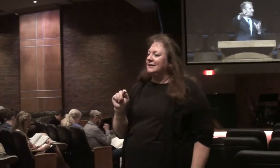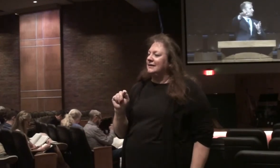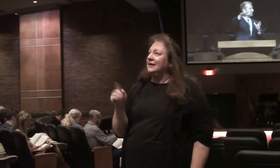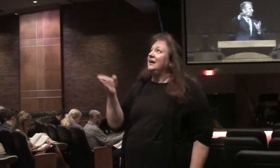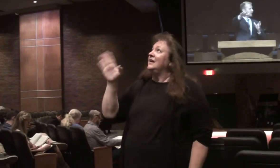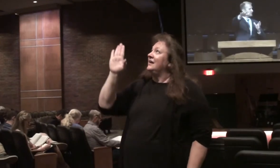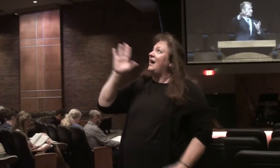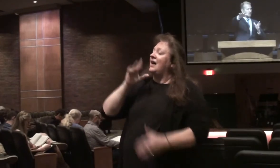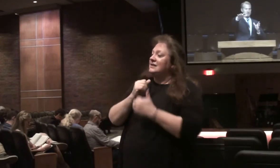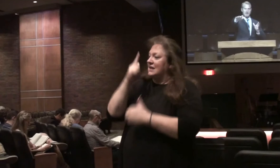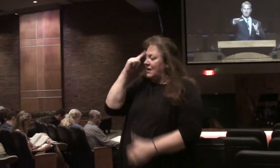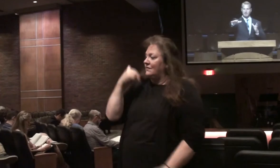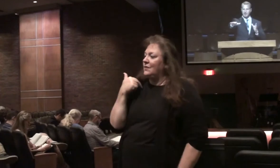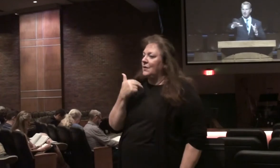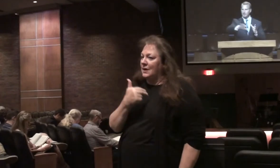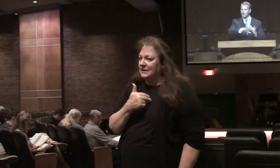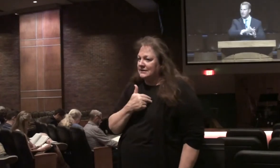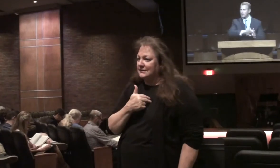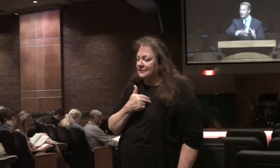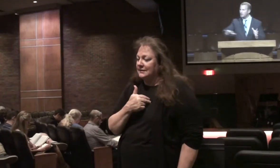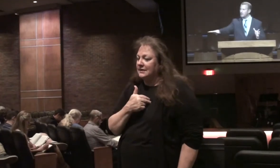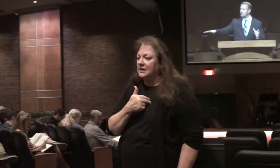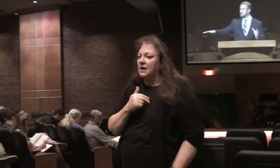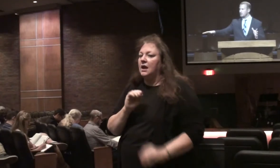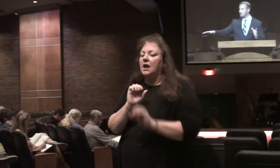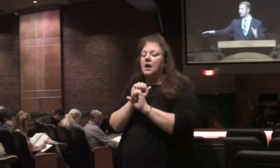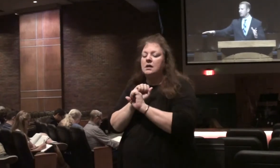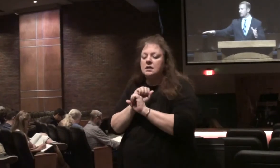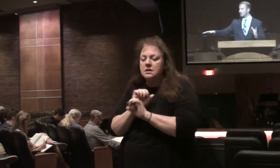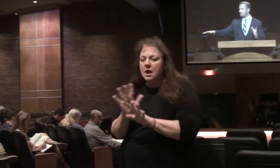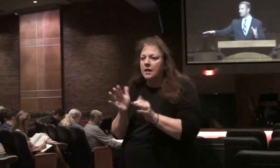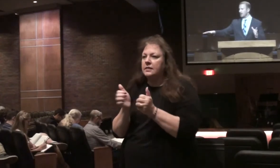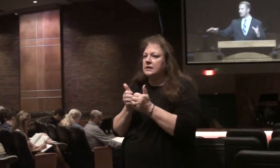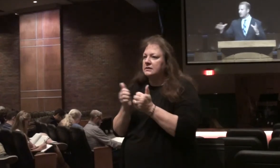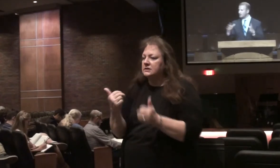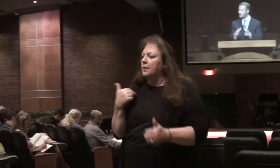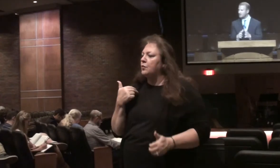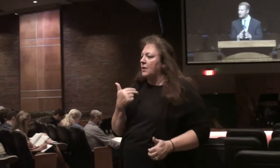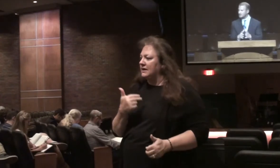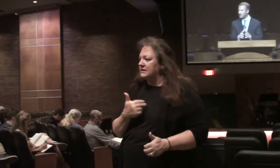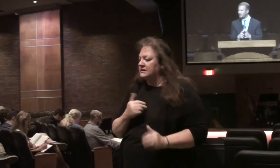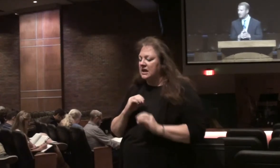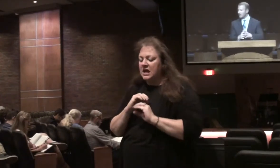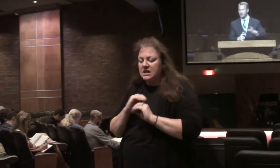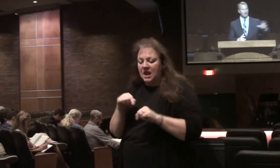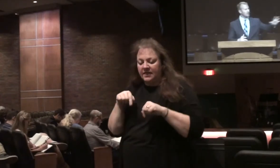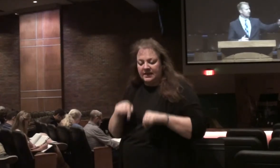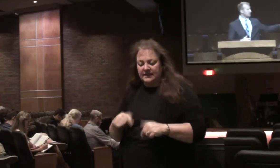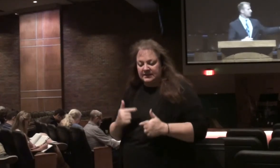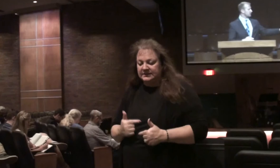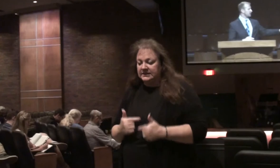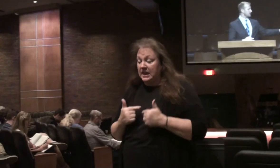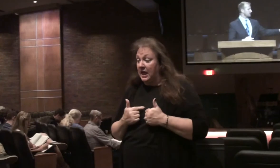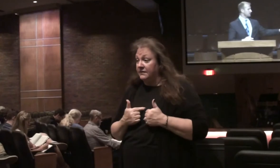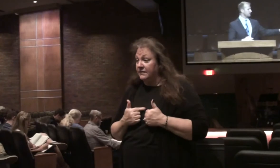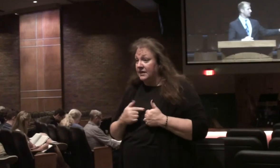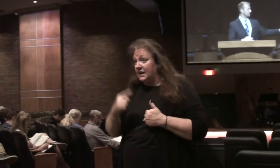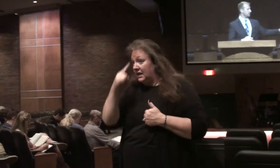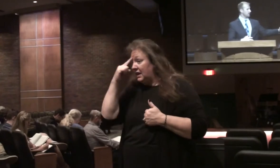is God's love for us, Romans chapter 8. Nothing will separate us from the love of God. Nothing in this life and nothing for